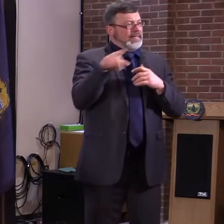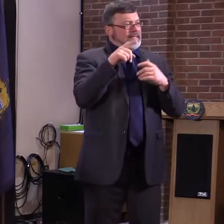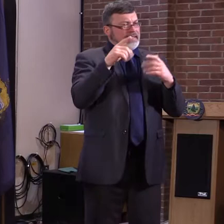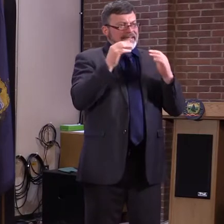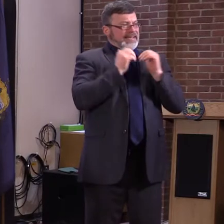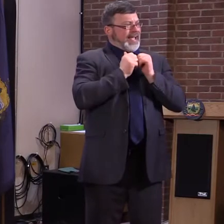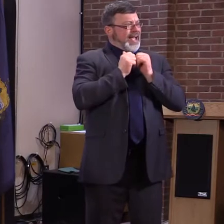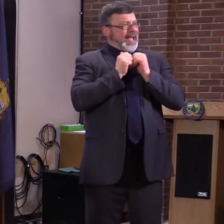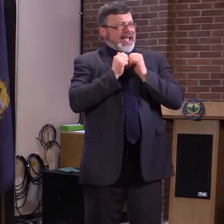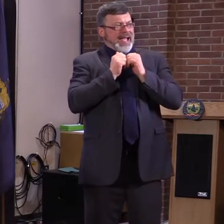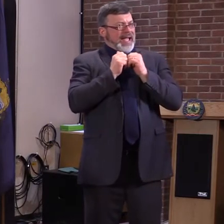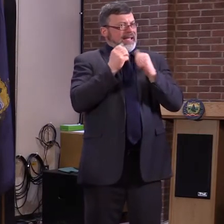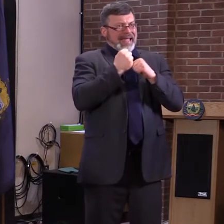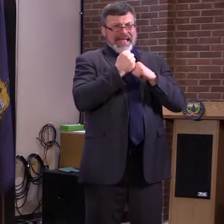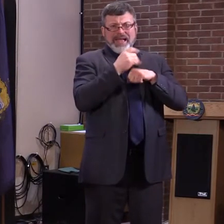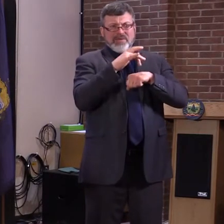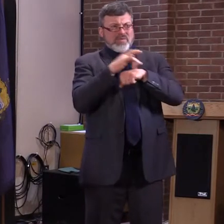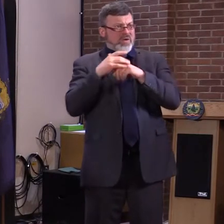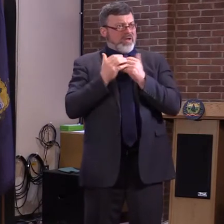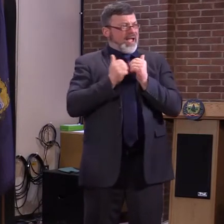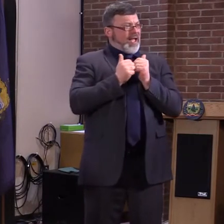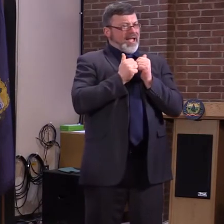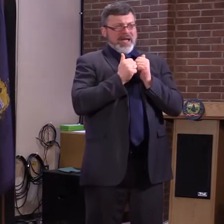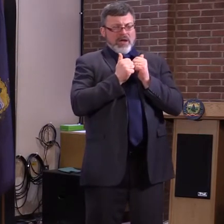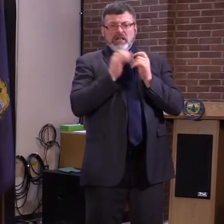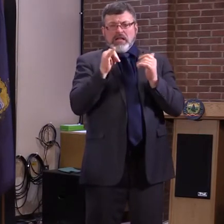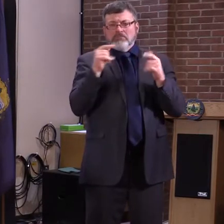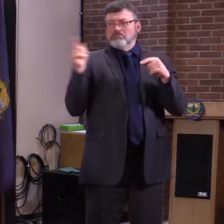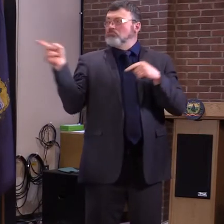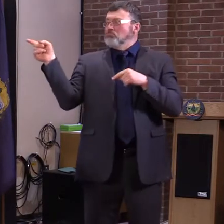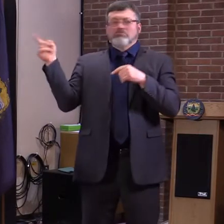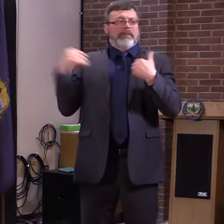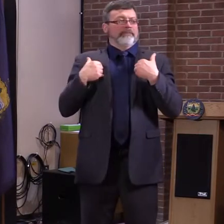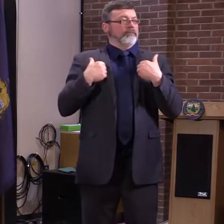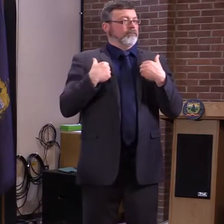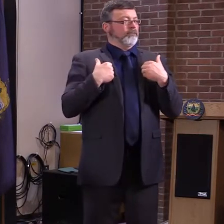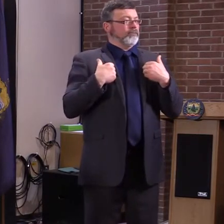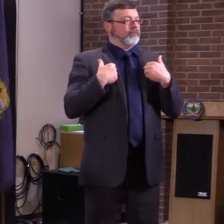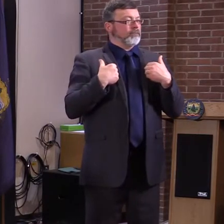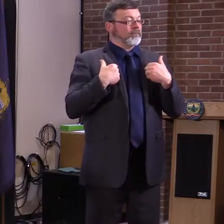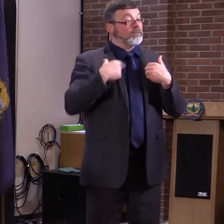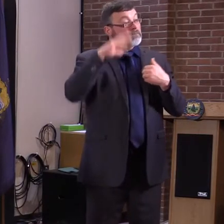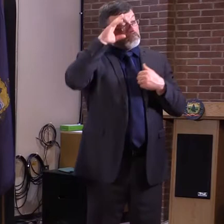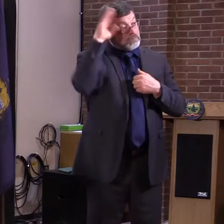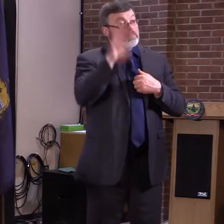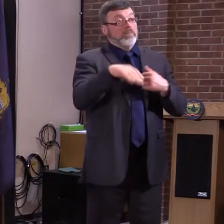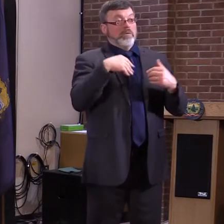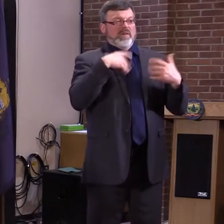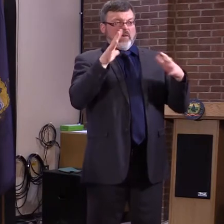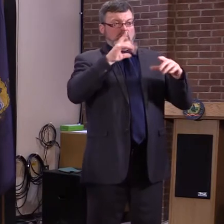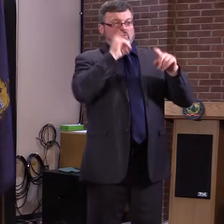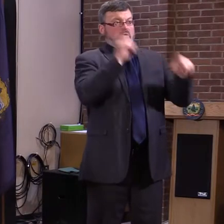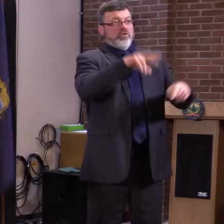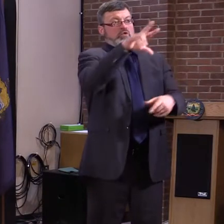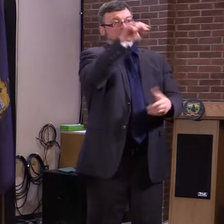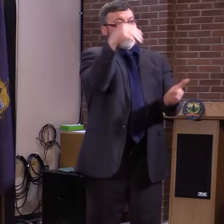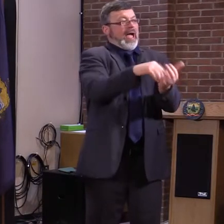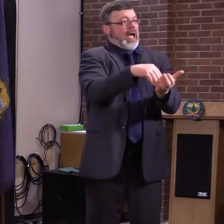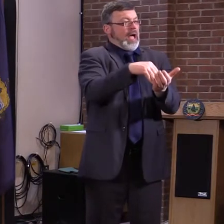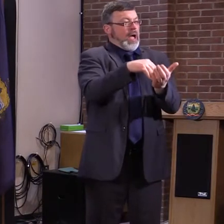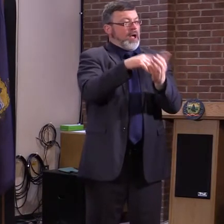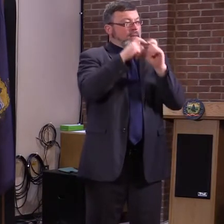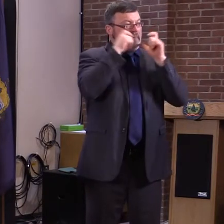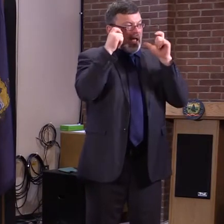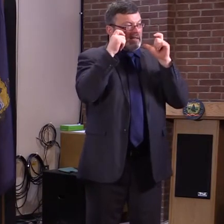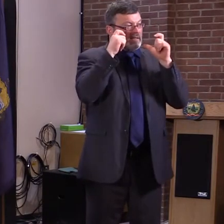these resources. Approximately 30,000 masks and 30,000 rapid tests have already been